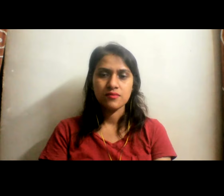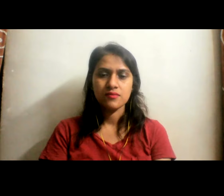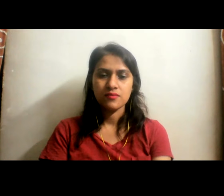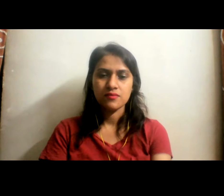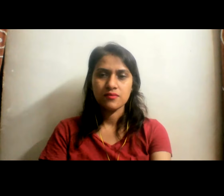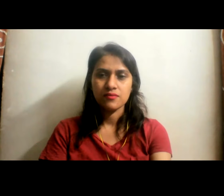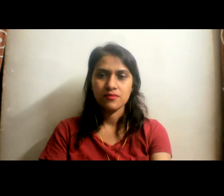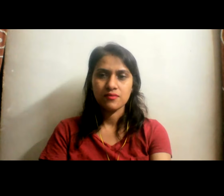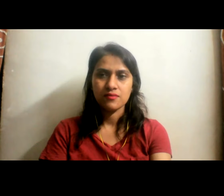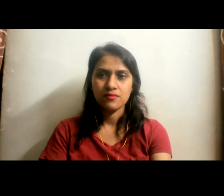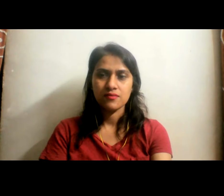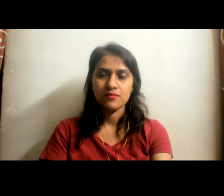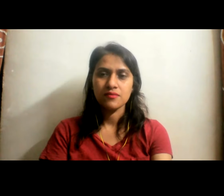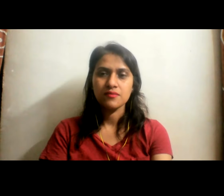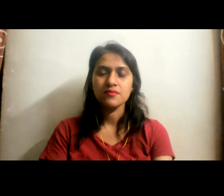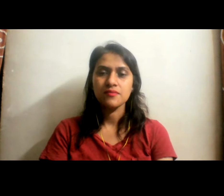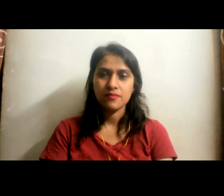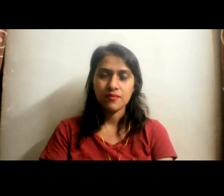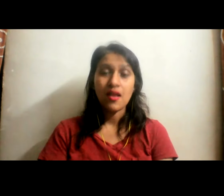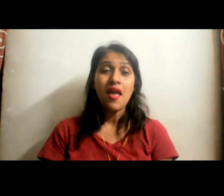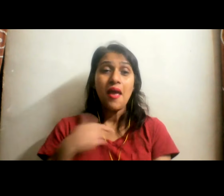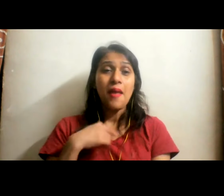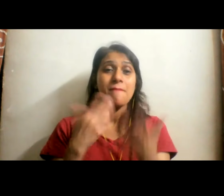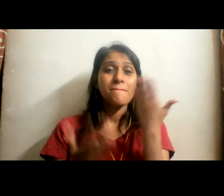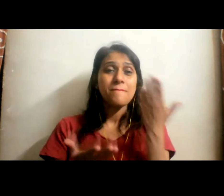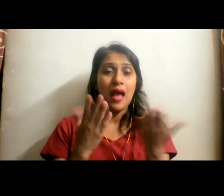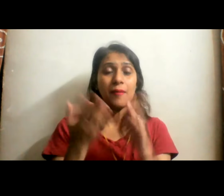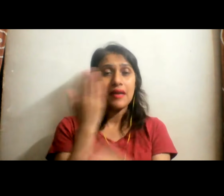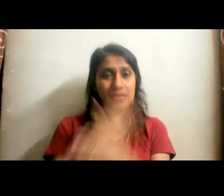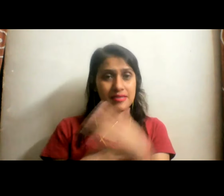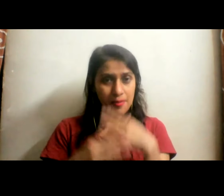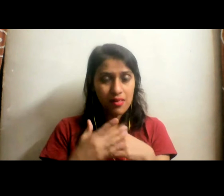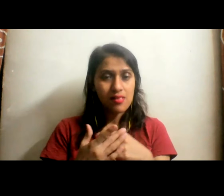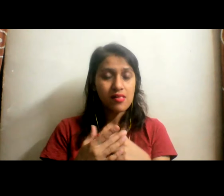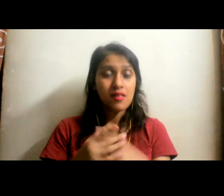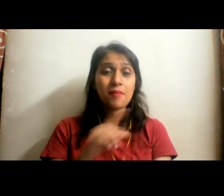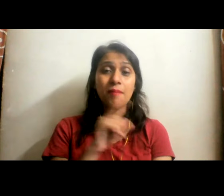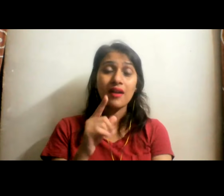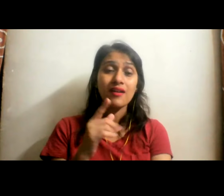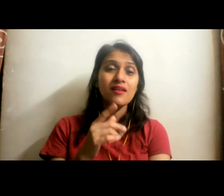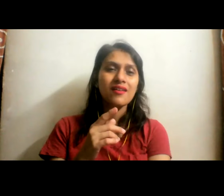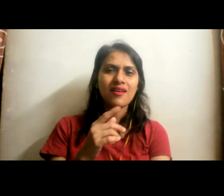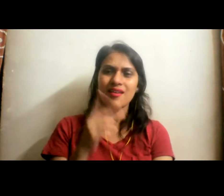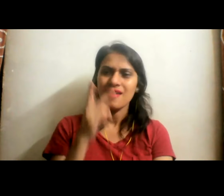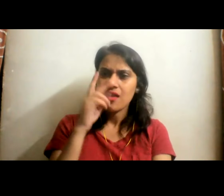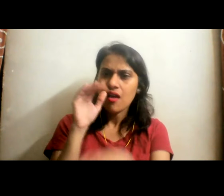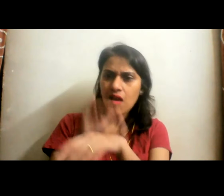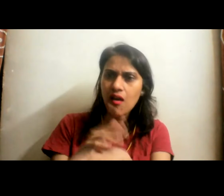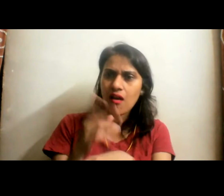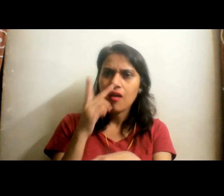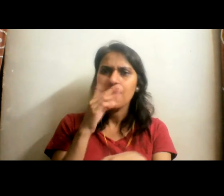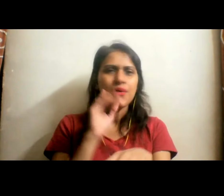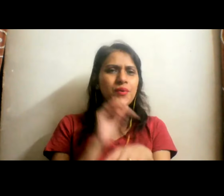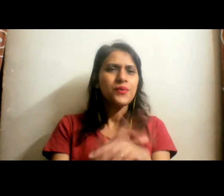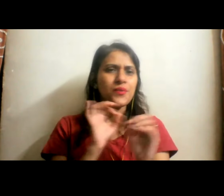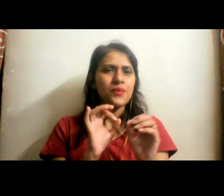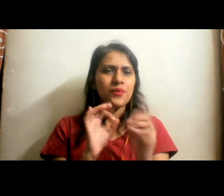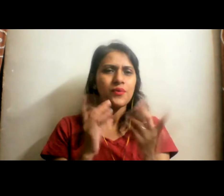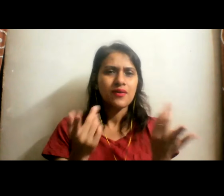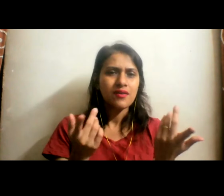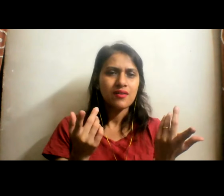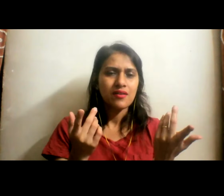of passing, that I might be disabled, but that disability is invisible, and I'm trying to pass off myself